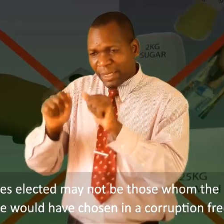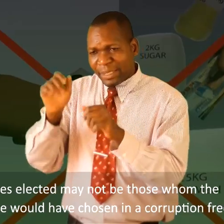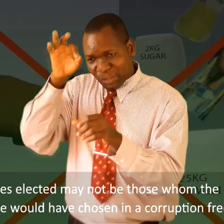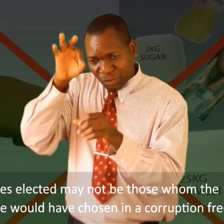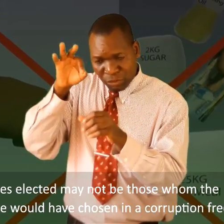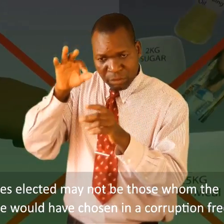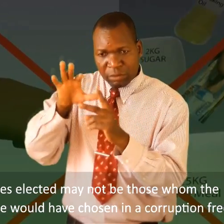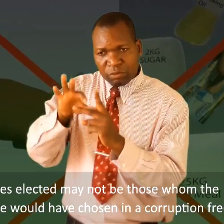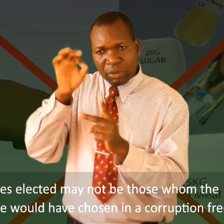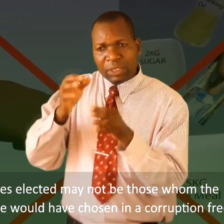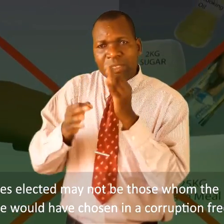process.